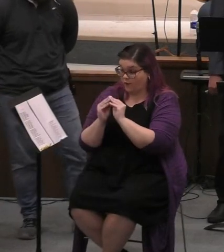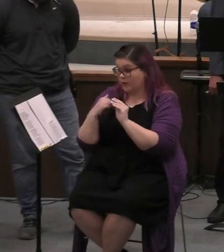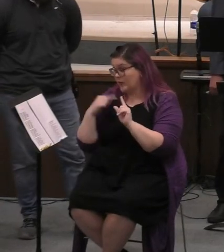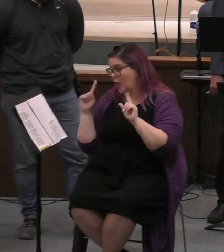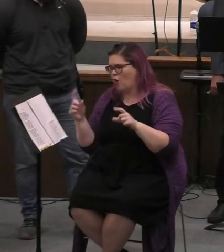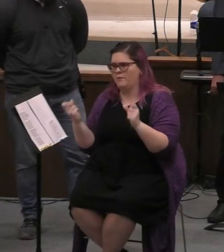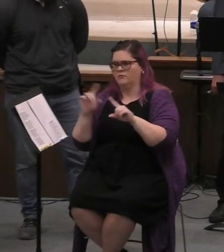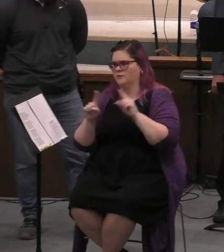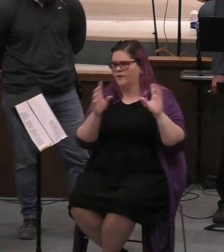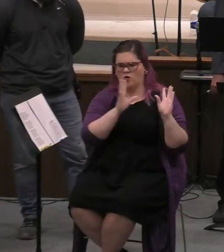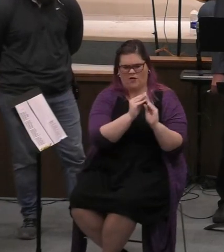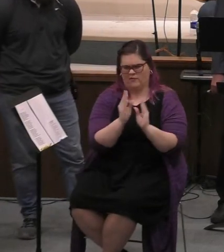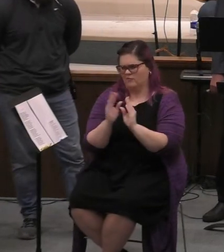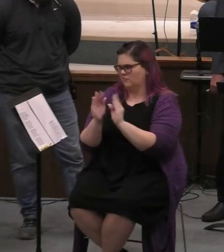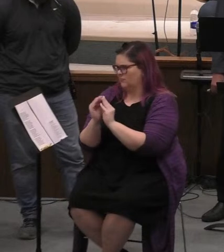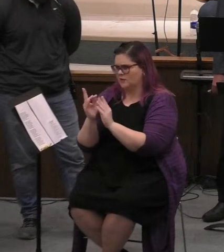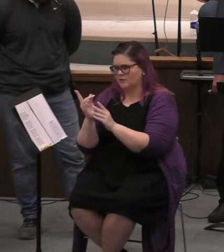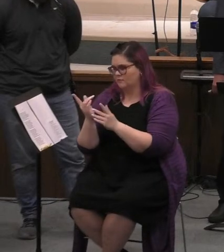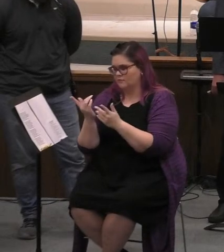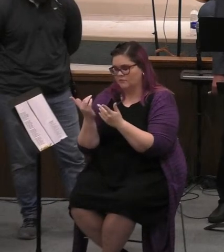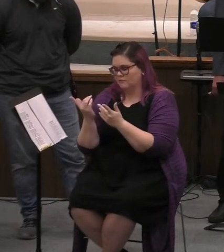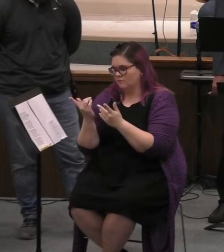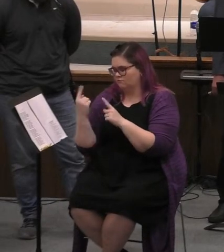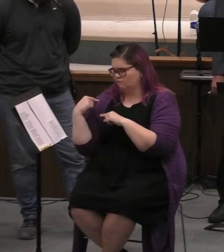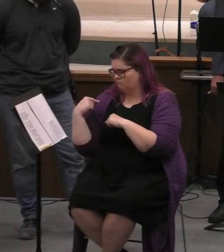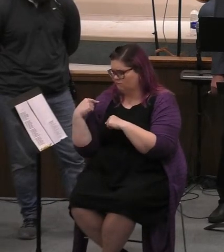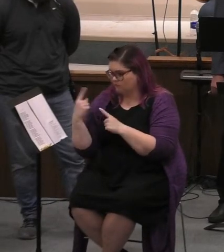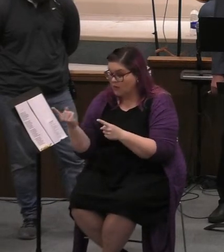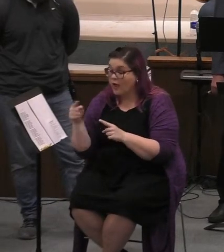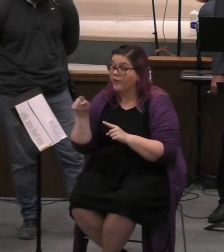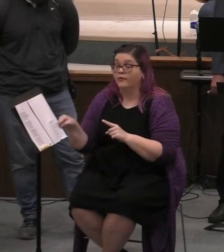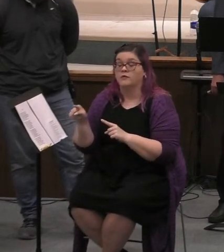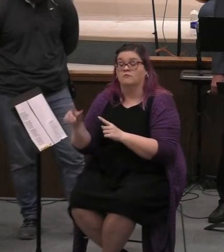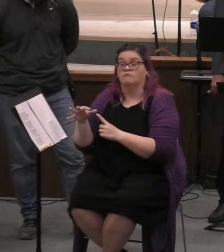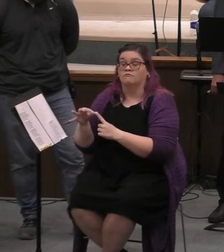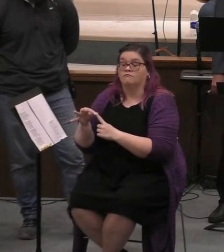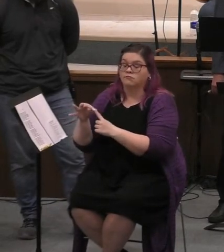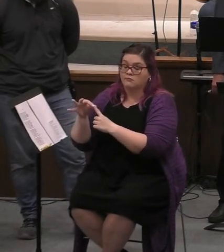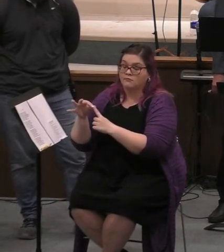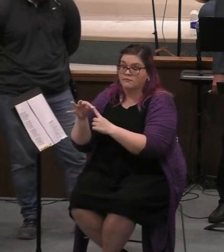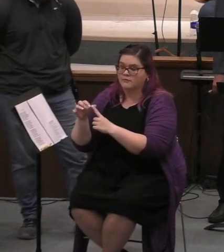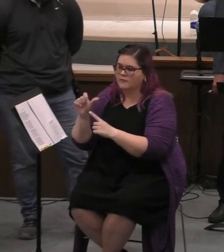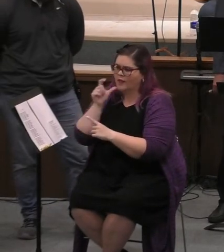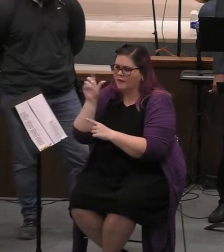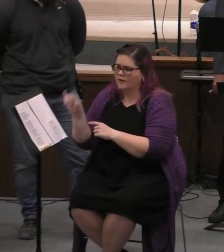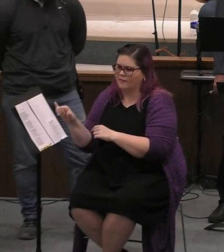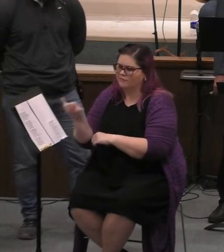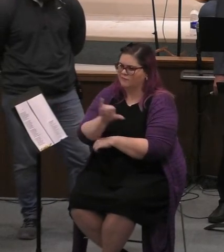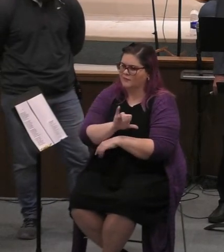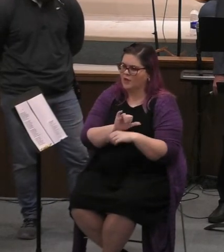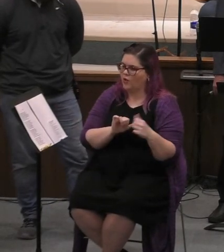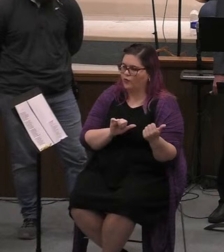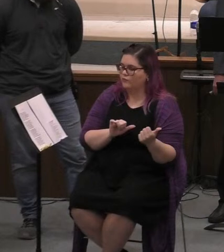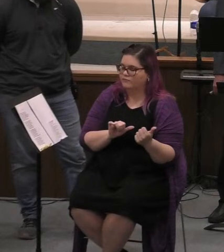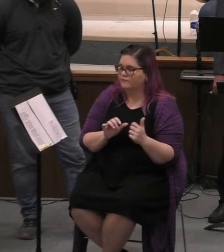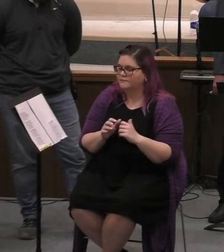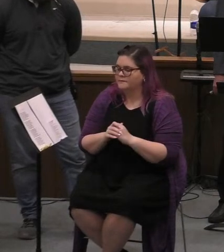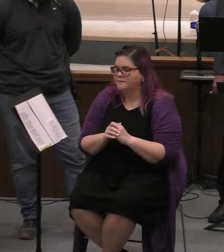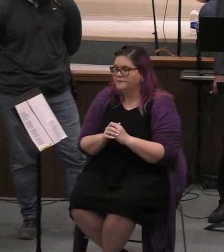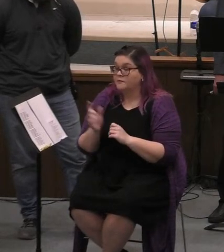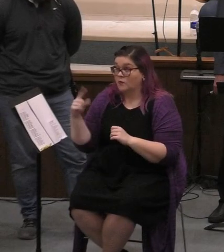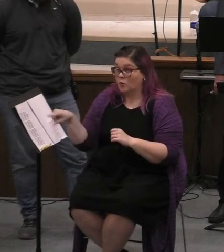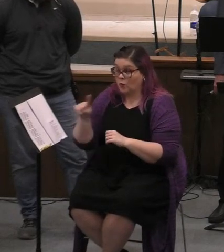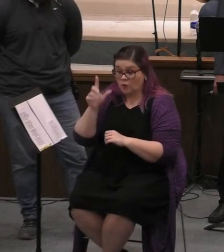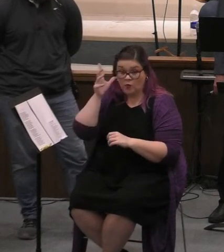many different kinds of conferences, and this is a unique one. This isn't like the others. You